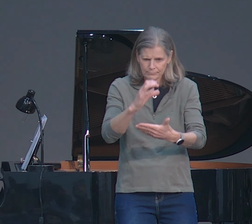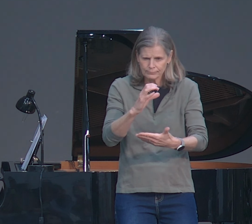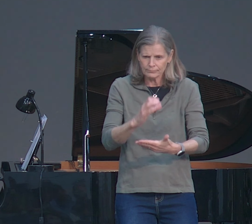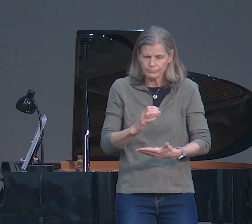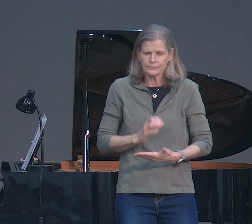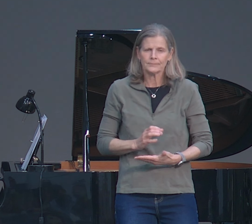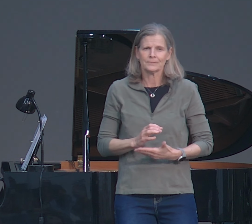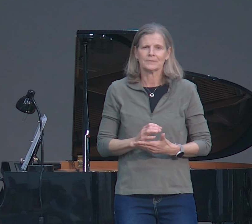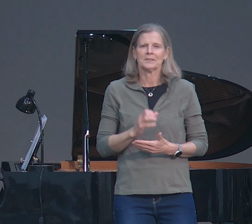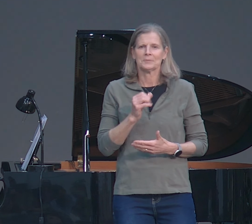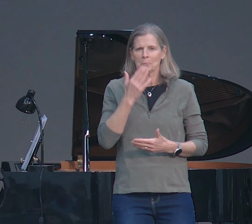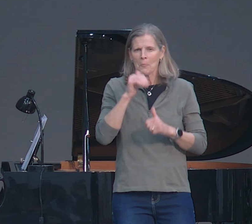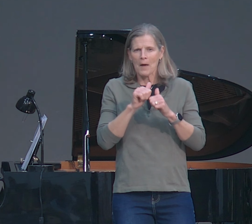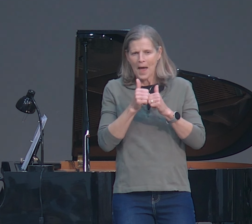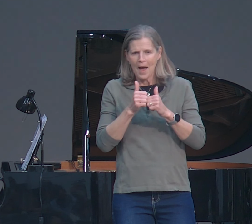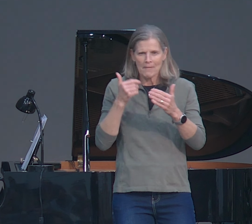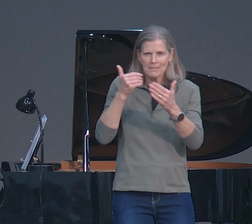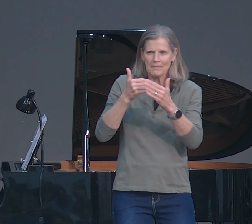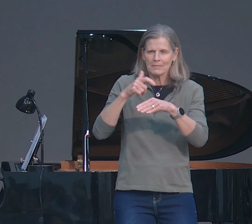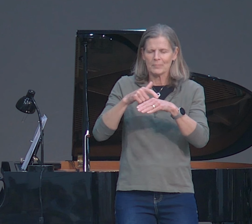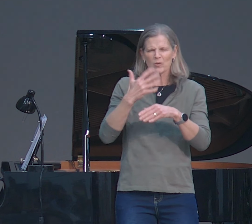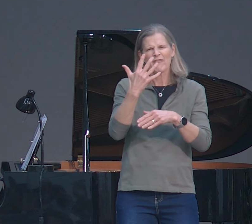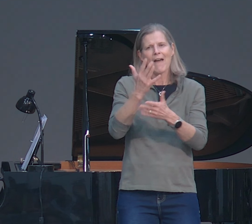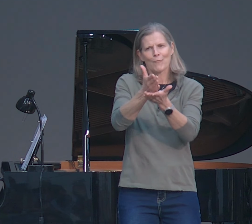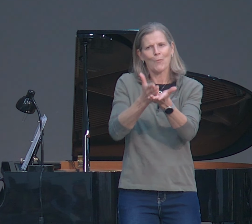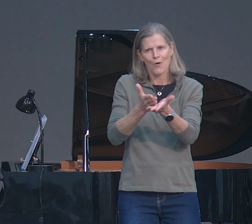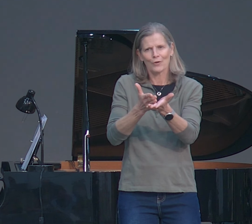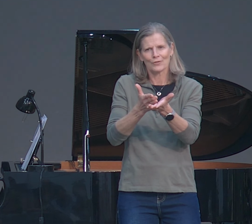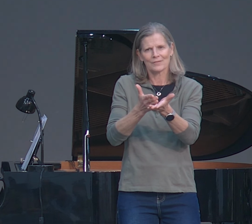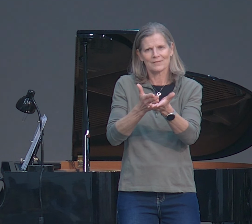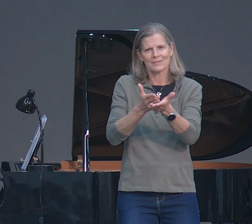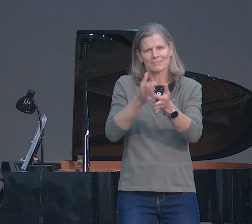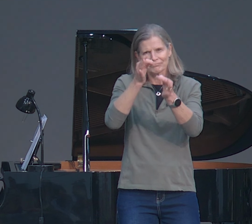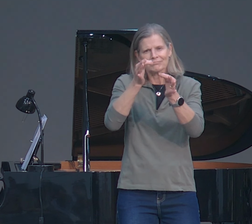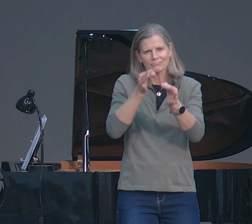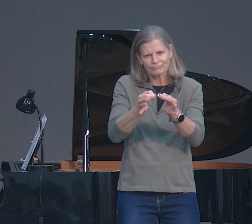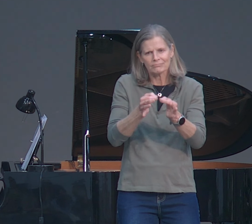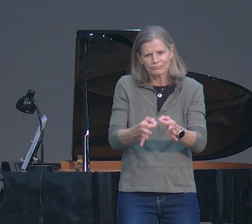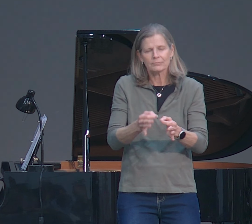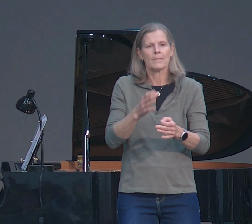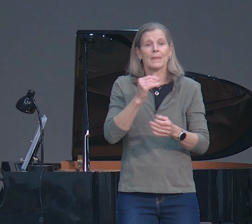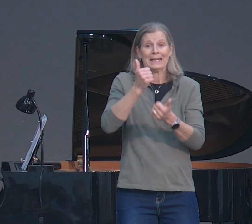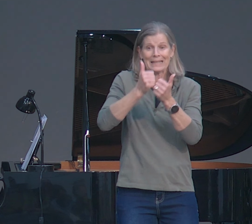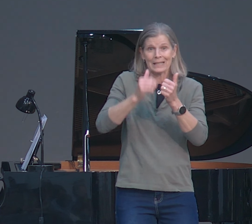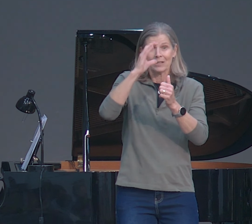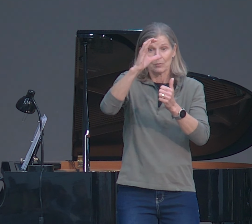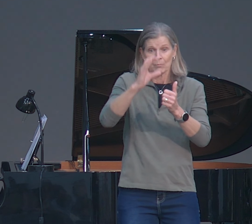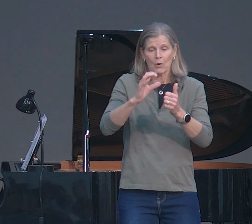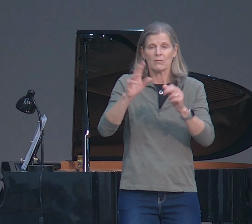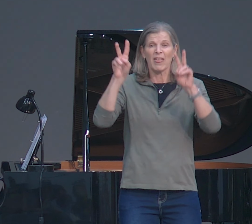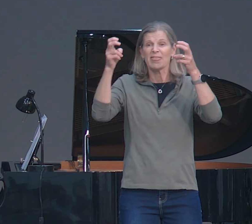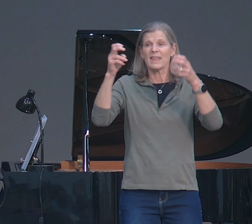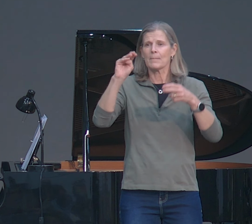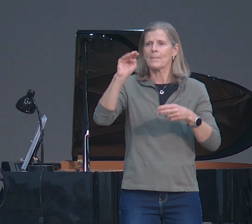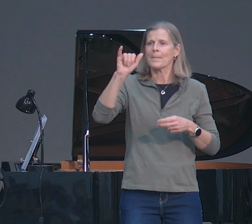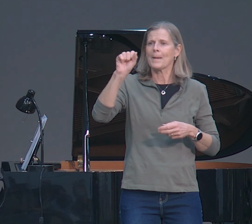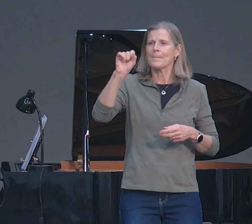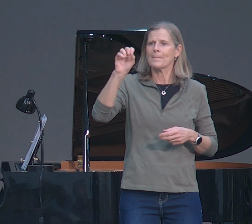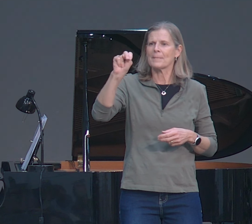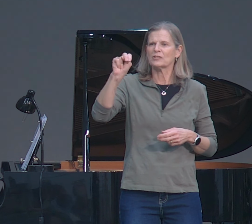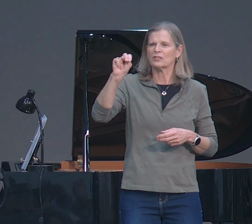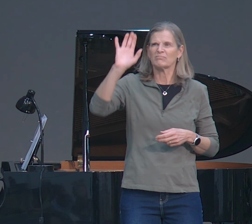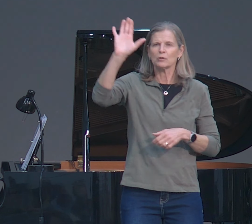leave, we're doing this in five parts. In each part, our theme is the mission. The